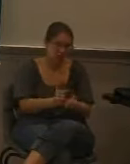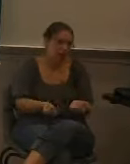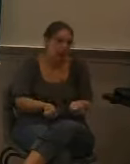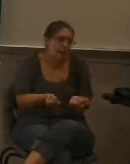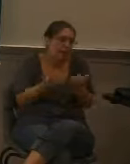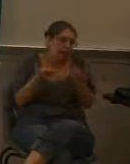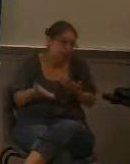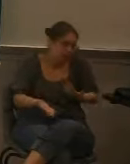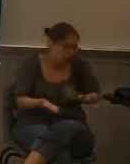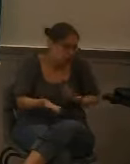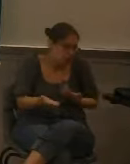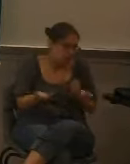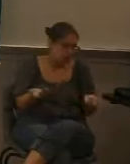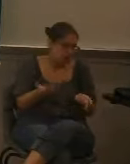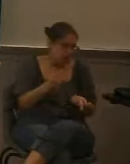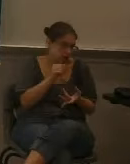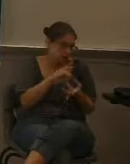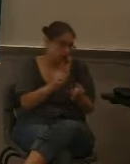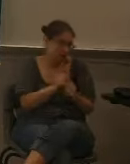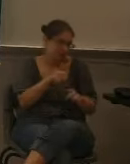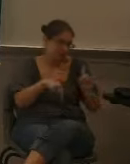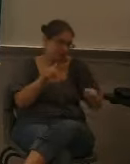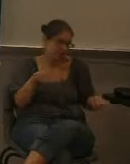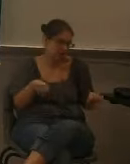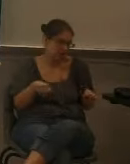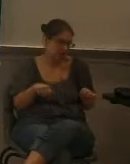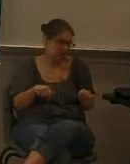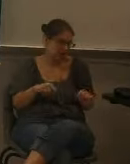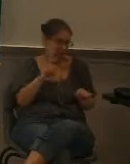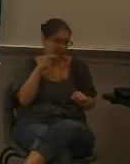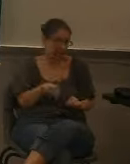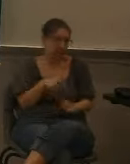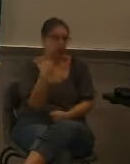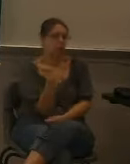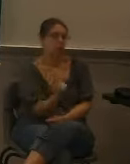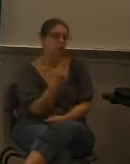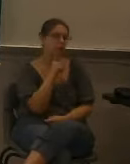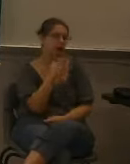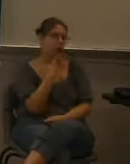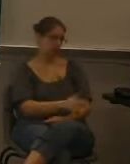there or not, right? So it has nothing to do with diversity. It's based on the traits of the organism.